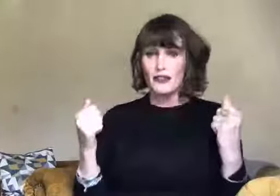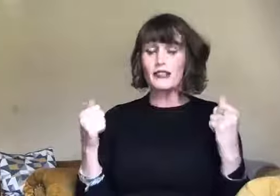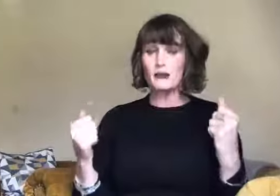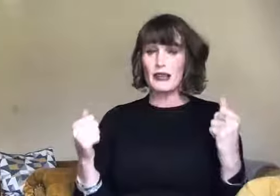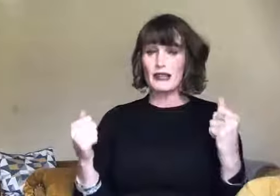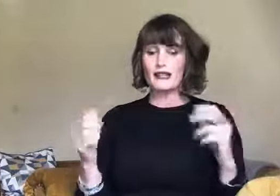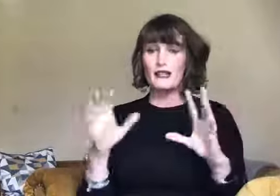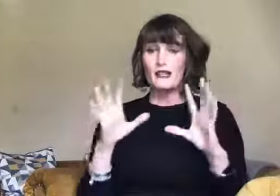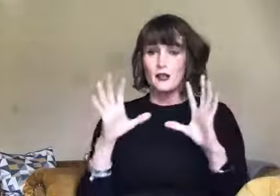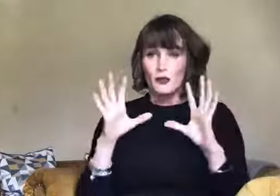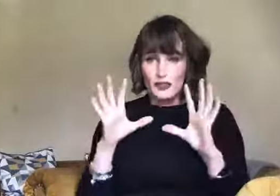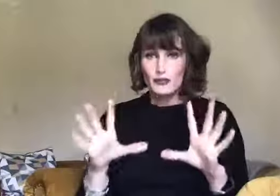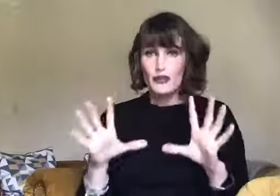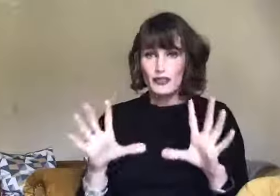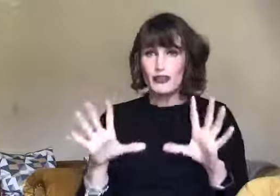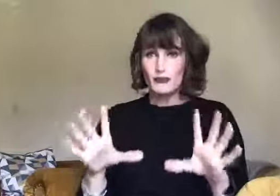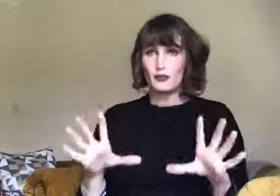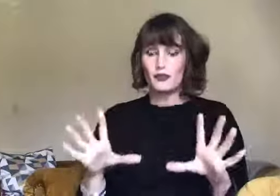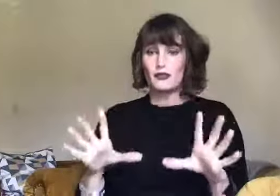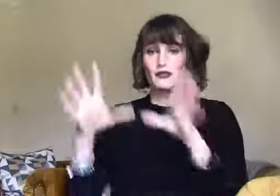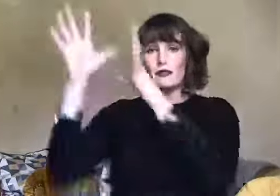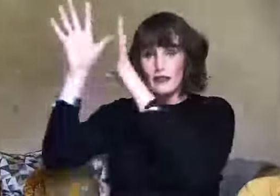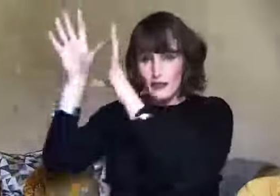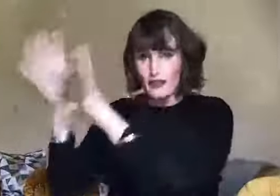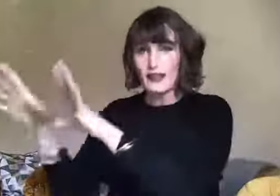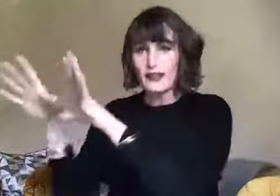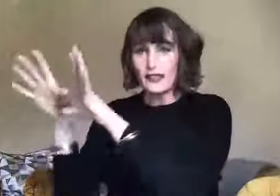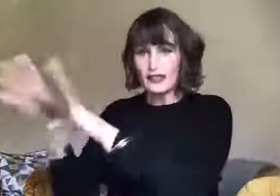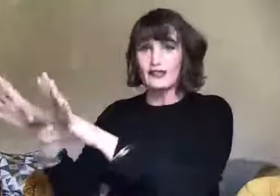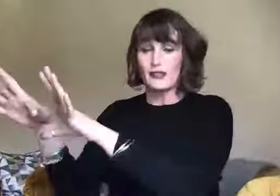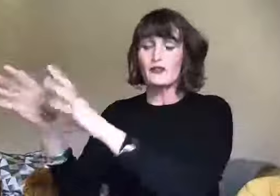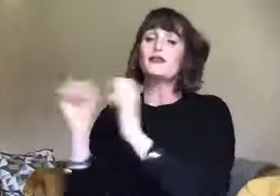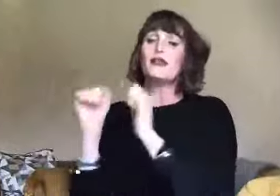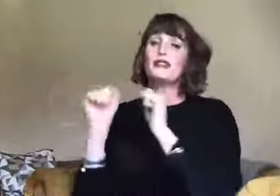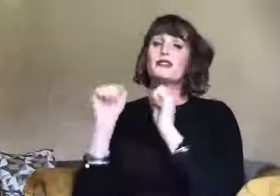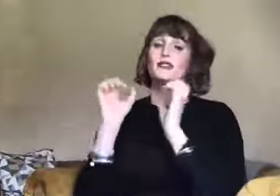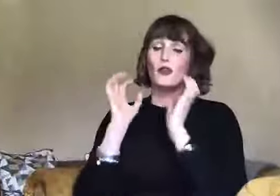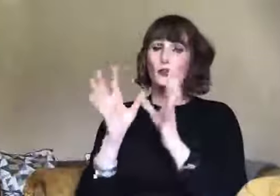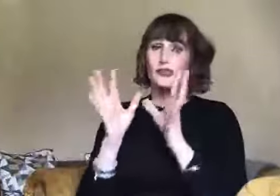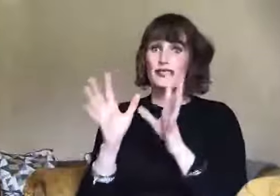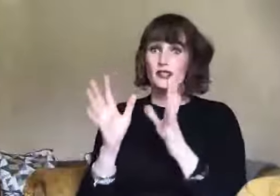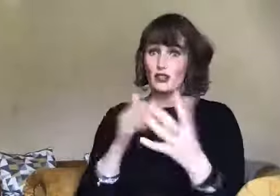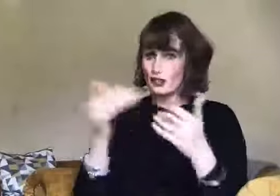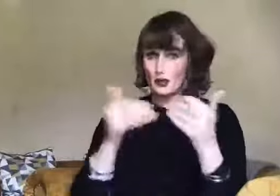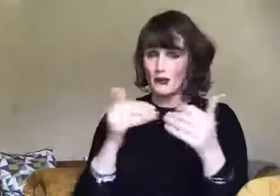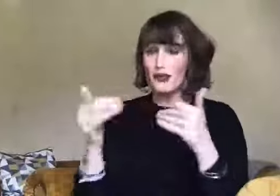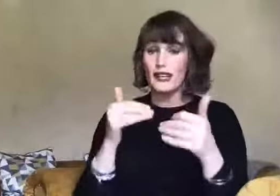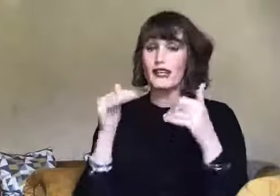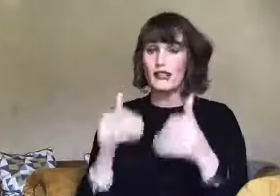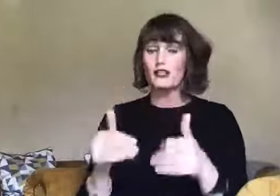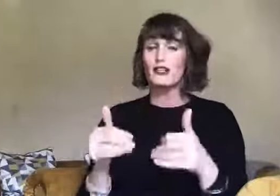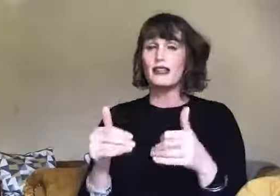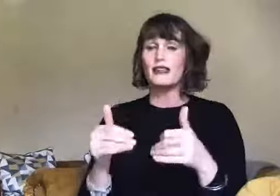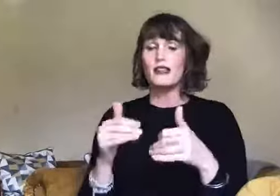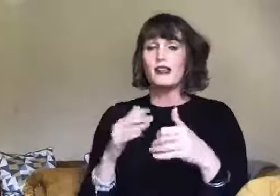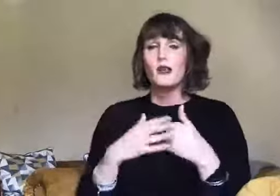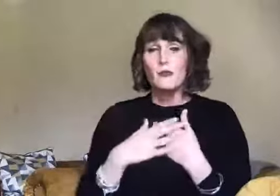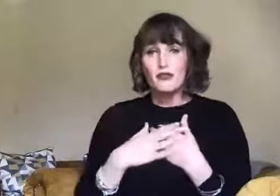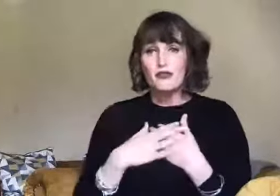finger spelling, which is really, really important. That in itself is to obviously just communicate initially. But the